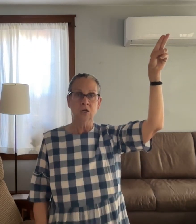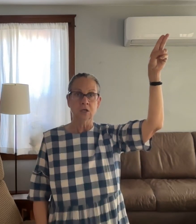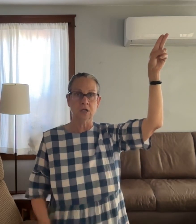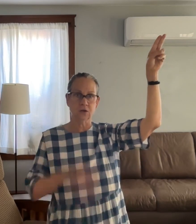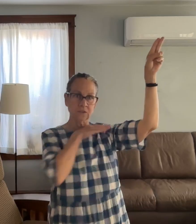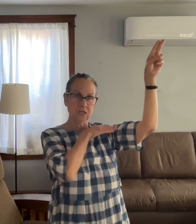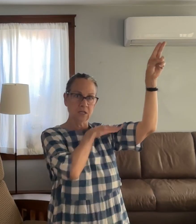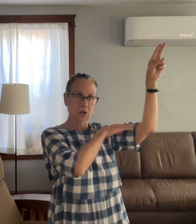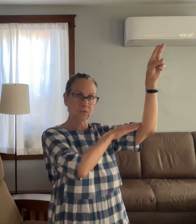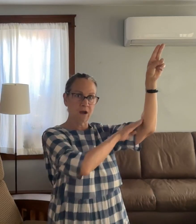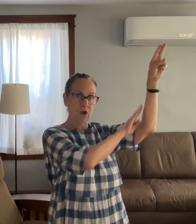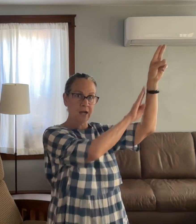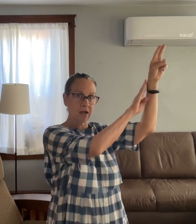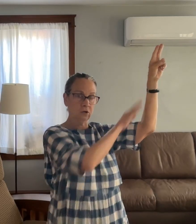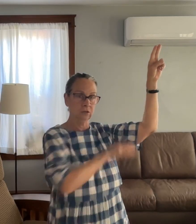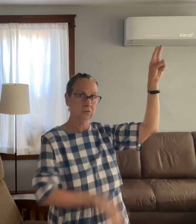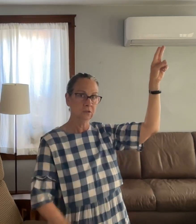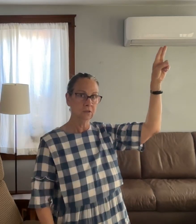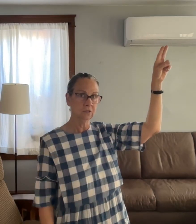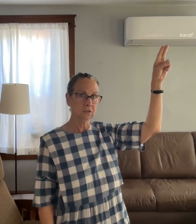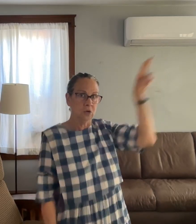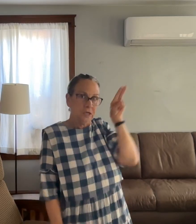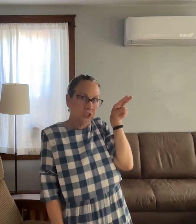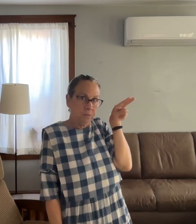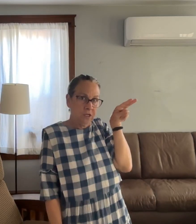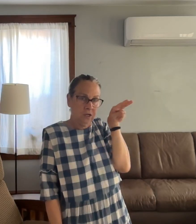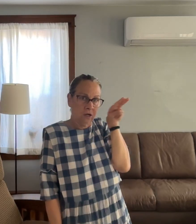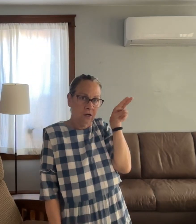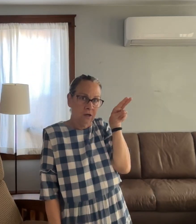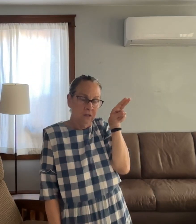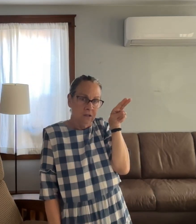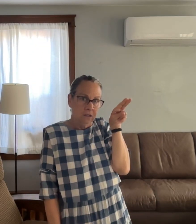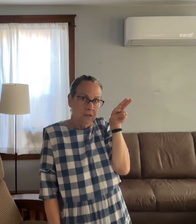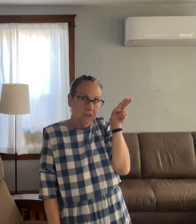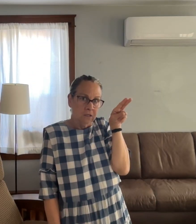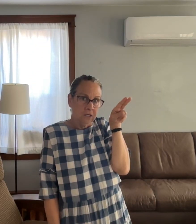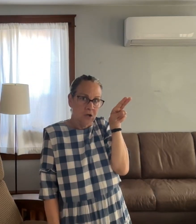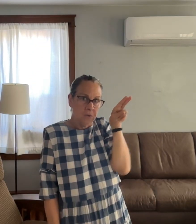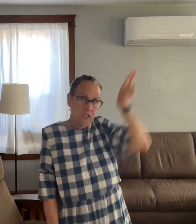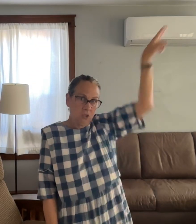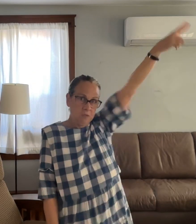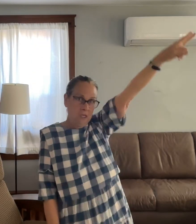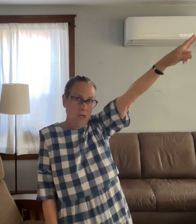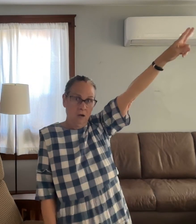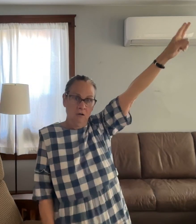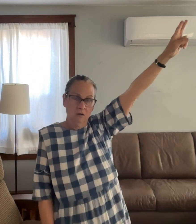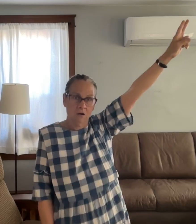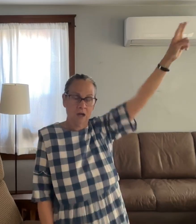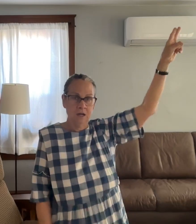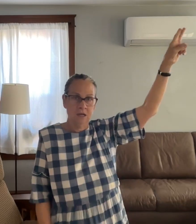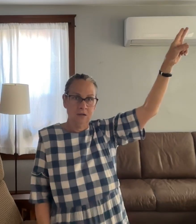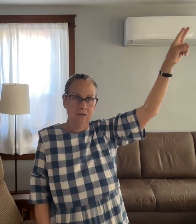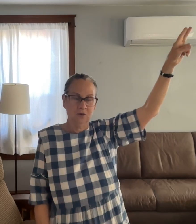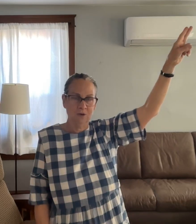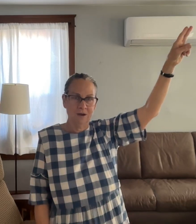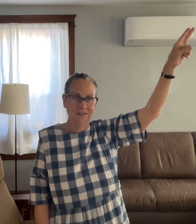And notice my right angle. Nobody should be here, and nobody should be here, all right? And don't worry, I'll tell